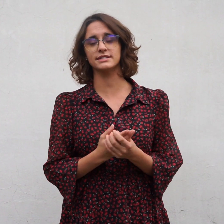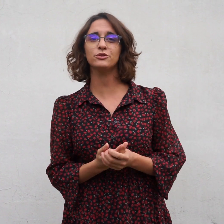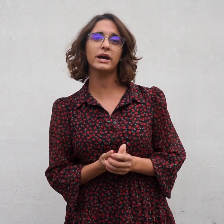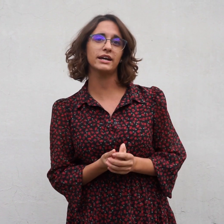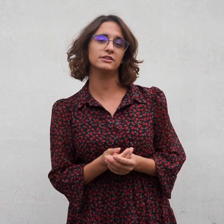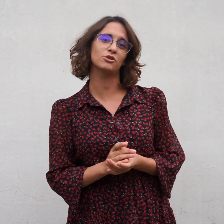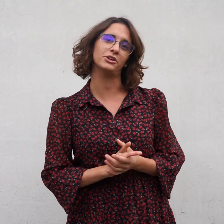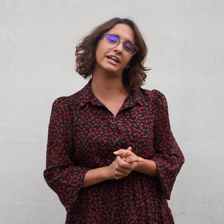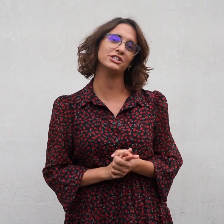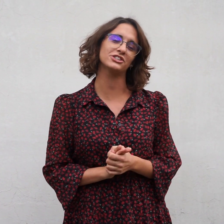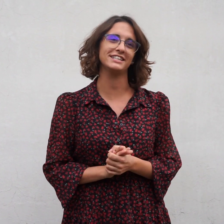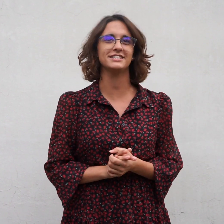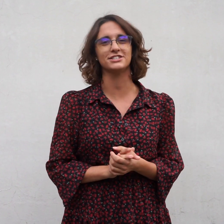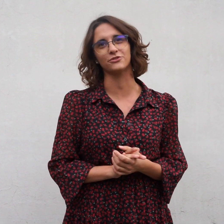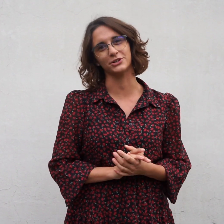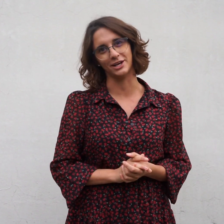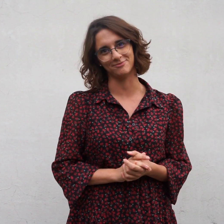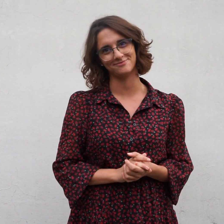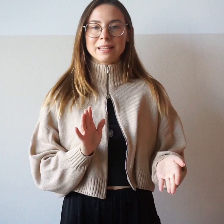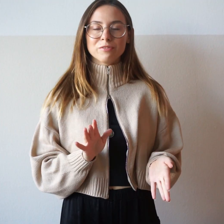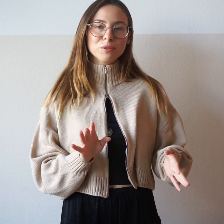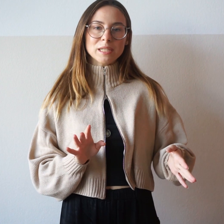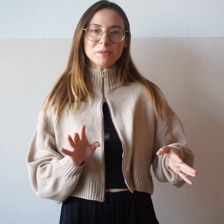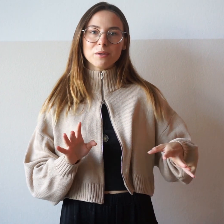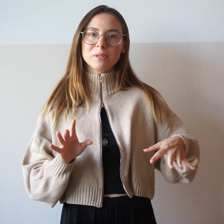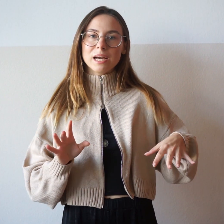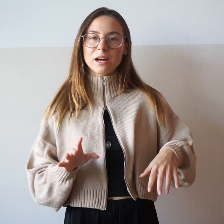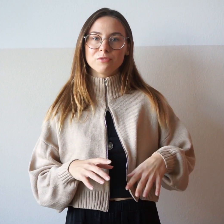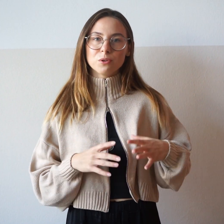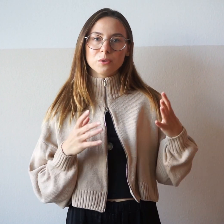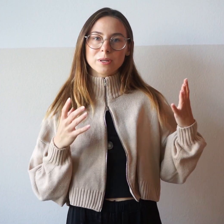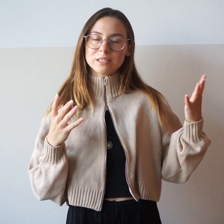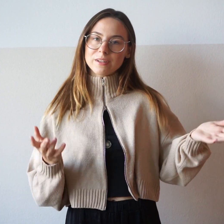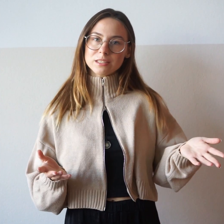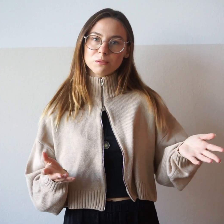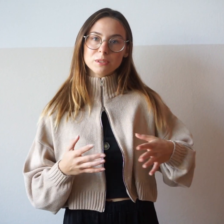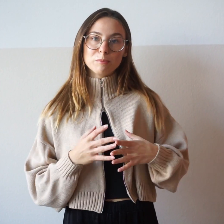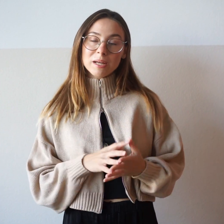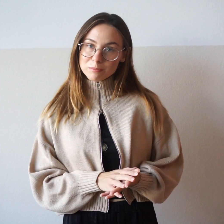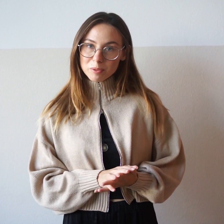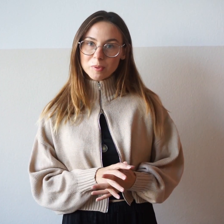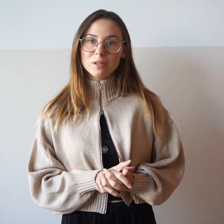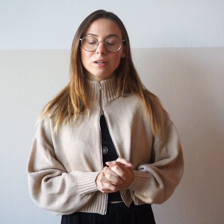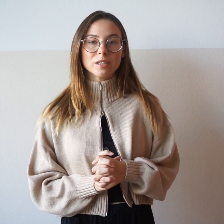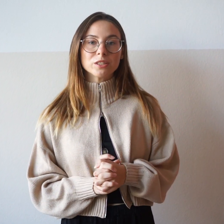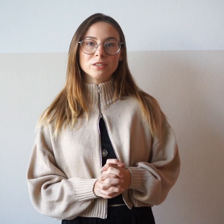that way the communication is easier for them. Then a few tips that we have for when interacting with blind people are to